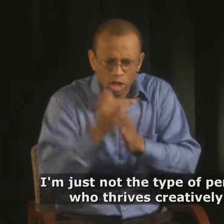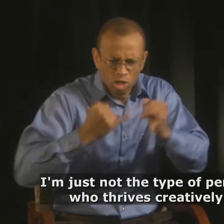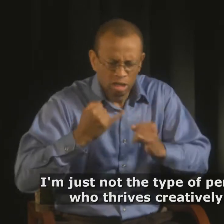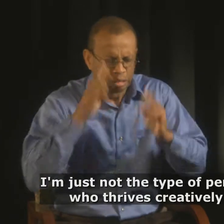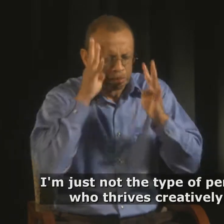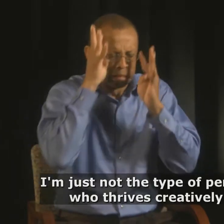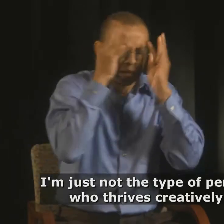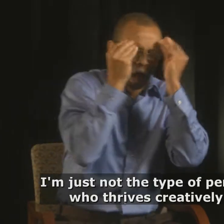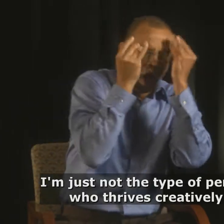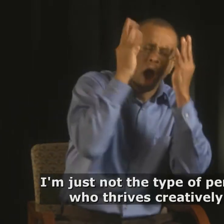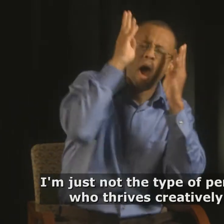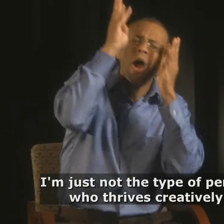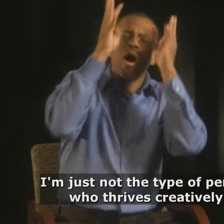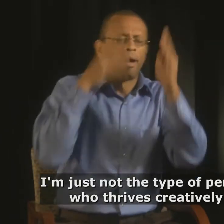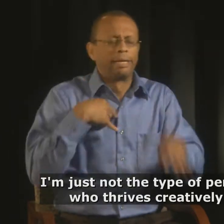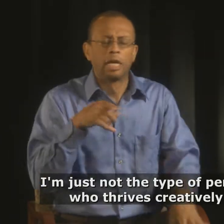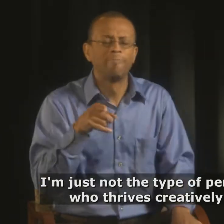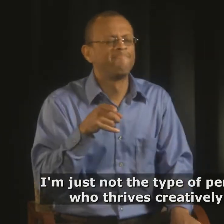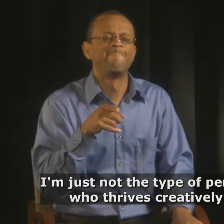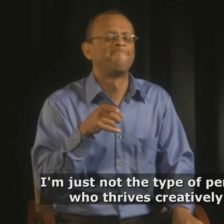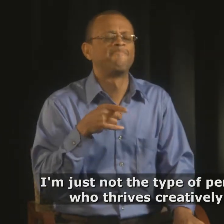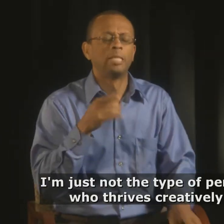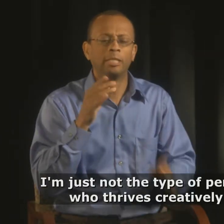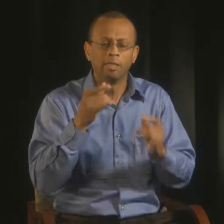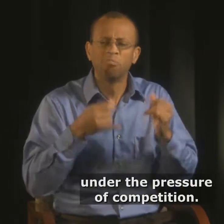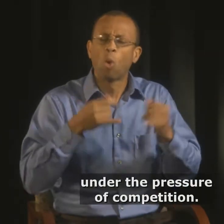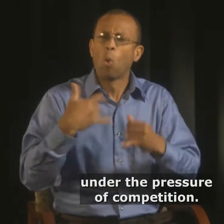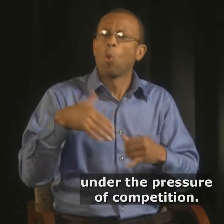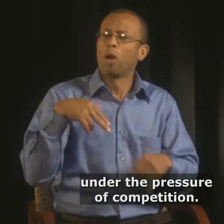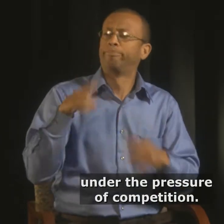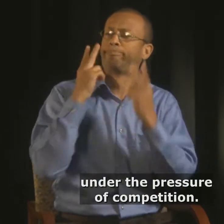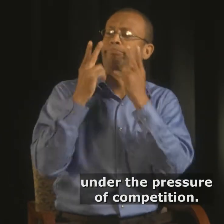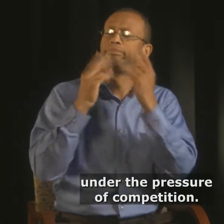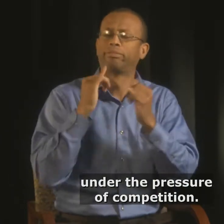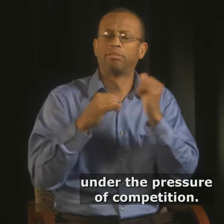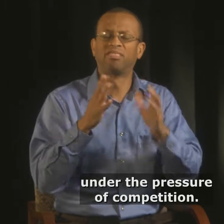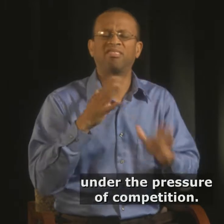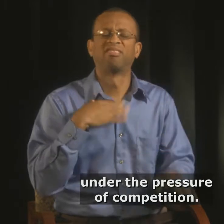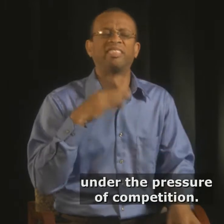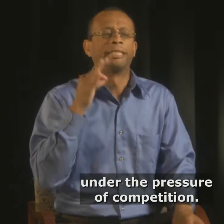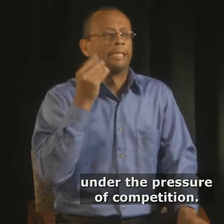I was just not the right type of person who thrives creatively under the pressure of competition.